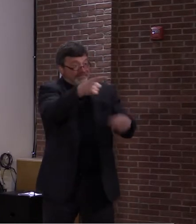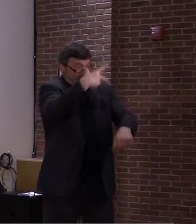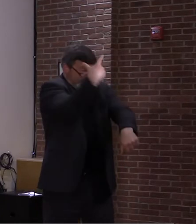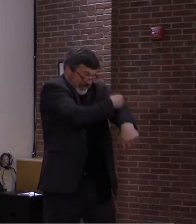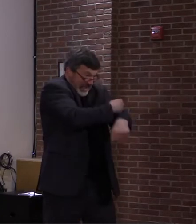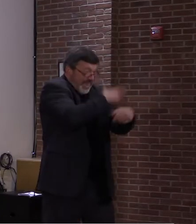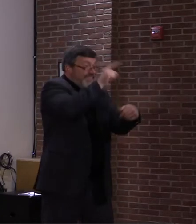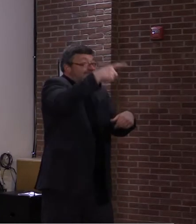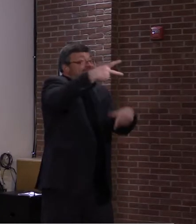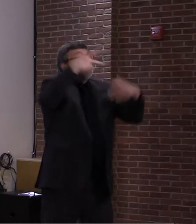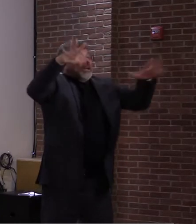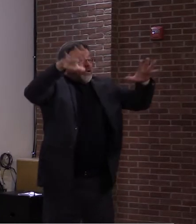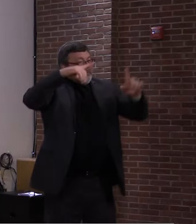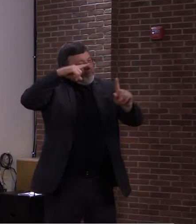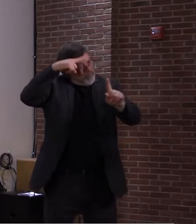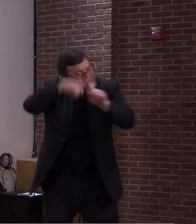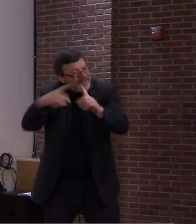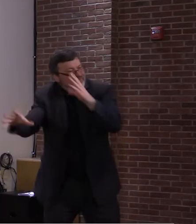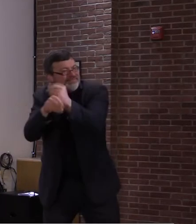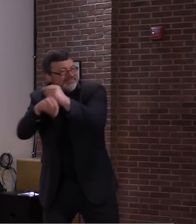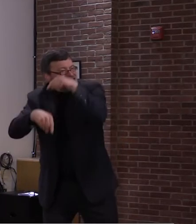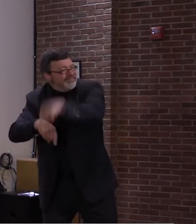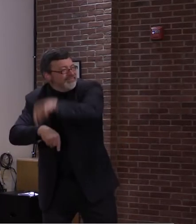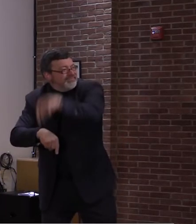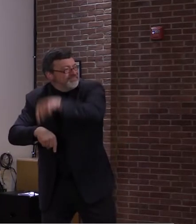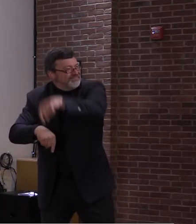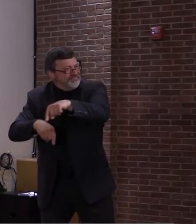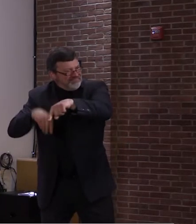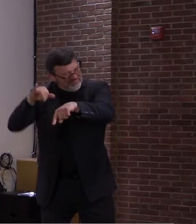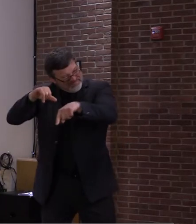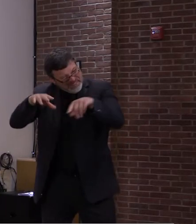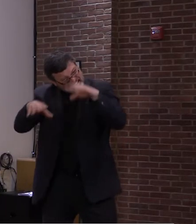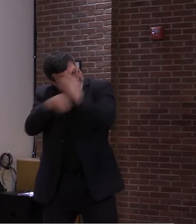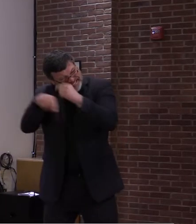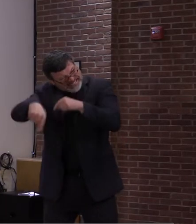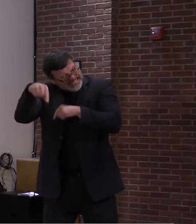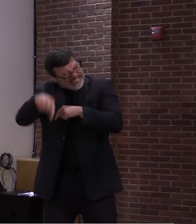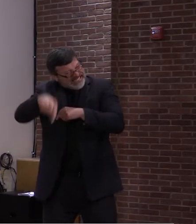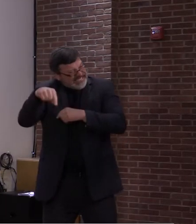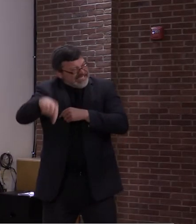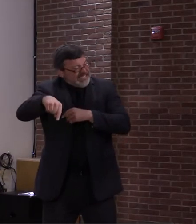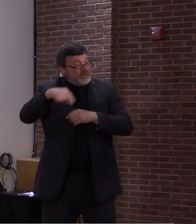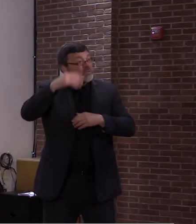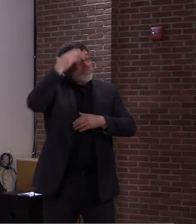shot, especially if you're an older Vermonter. A recent